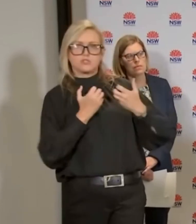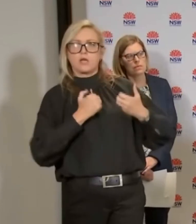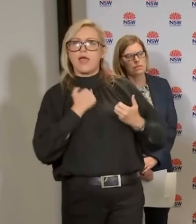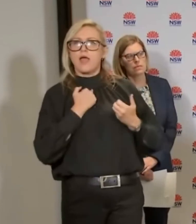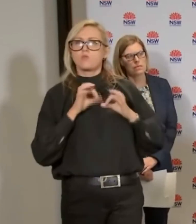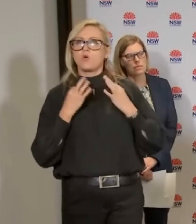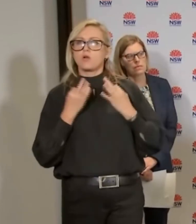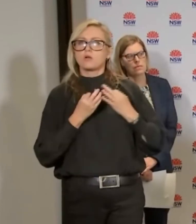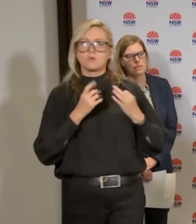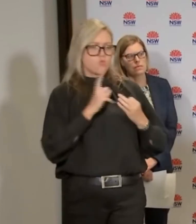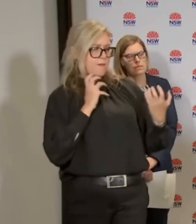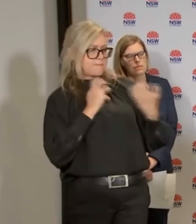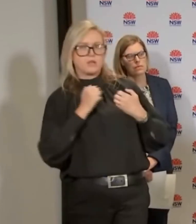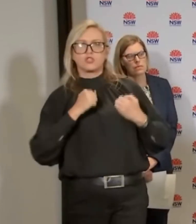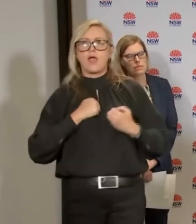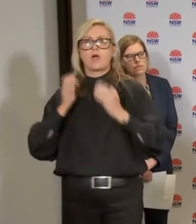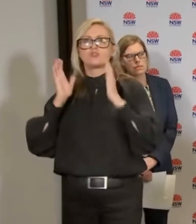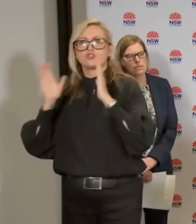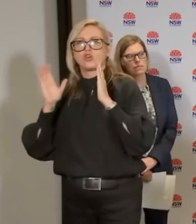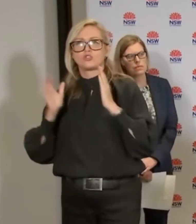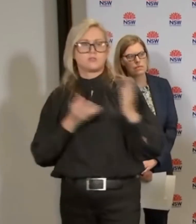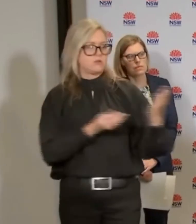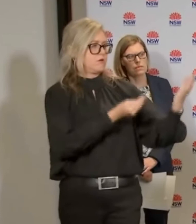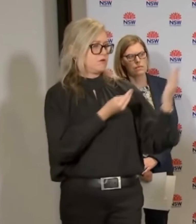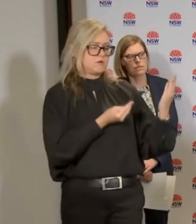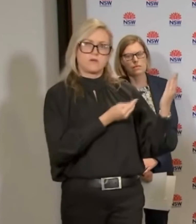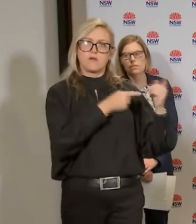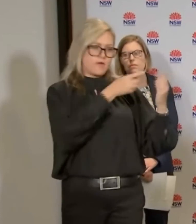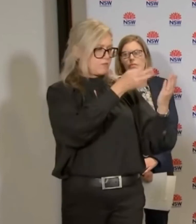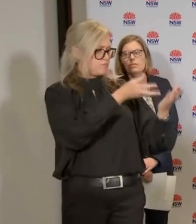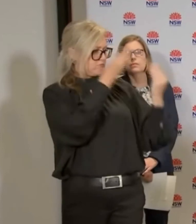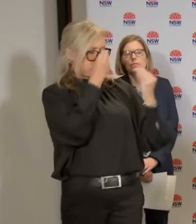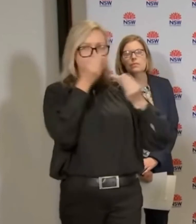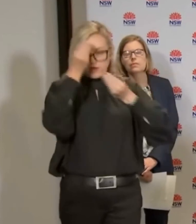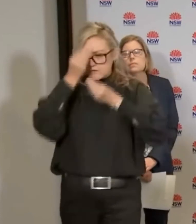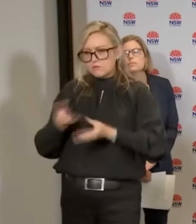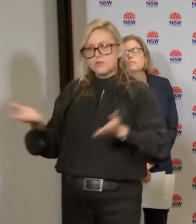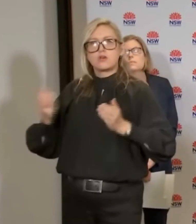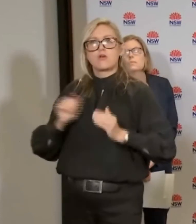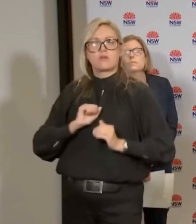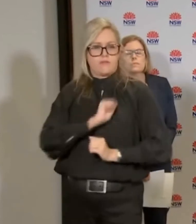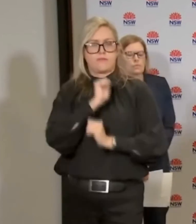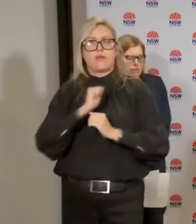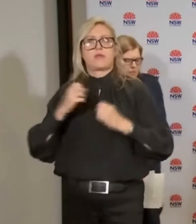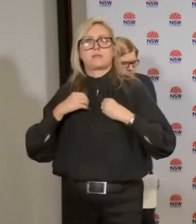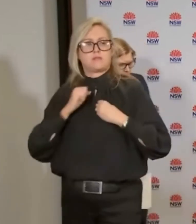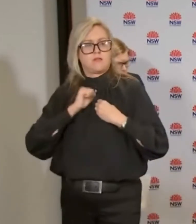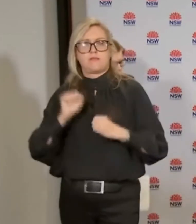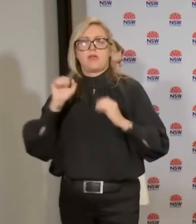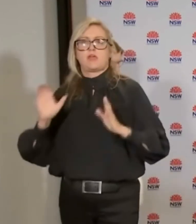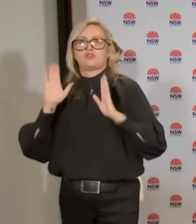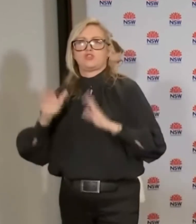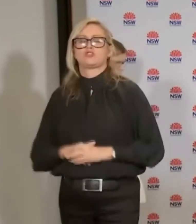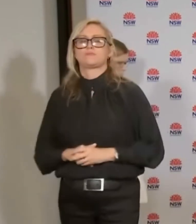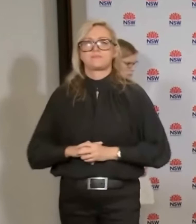another organisation, what their best advice is to their people. Last few questions, please. Can I ask Mr Hazzard, just on the aged care thing, I